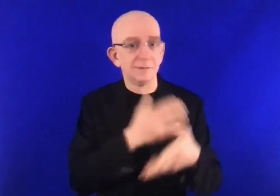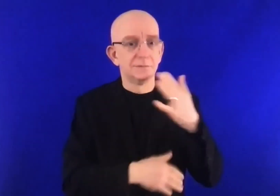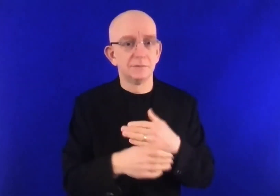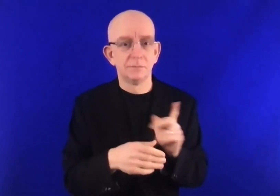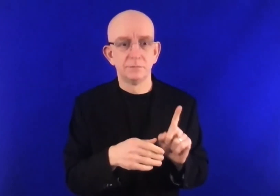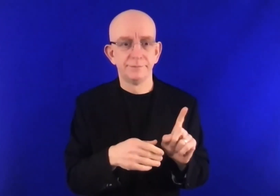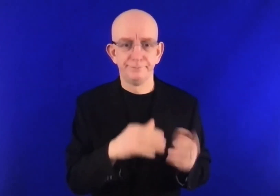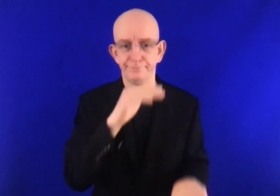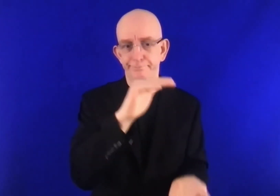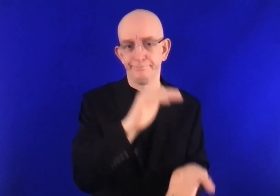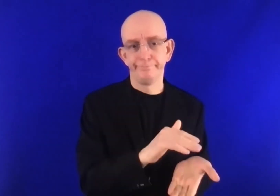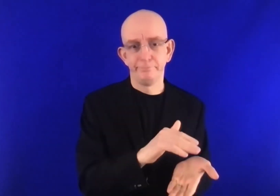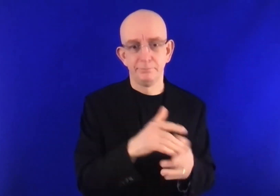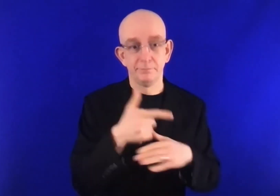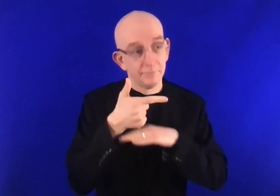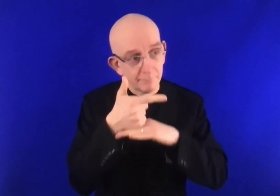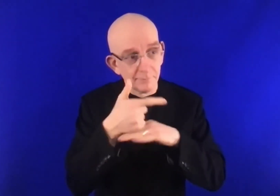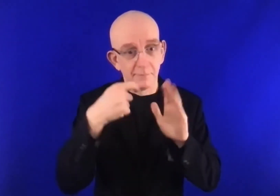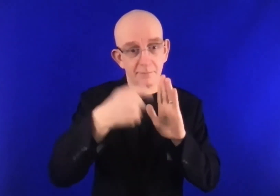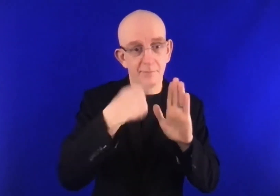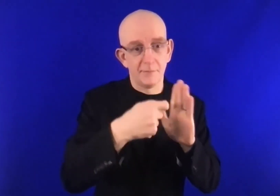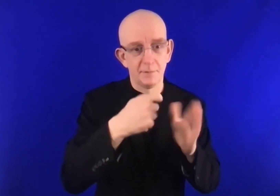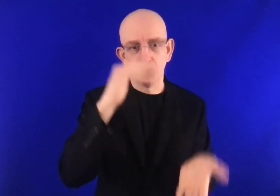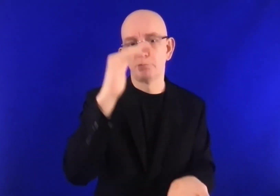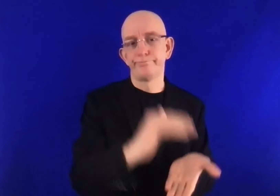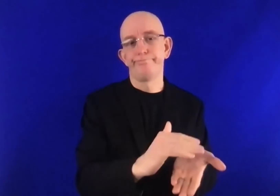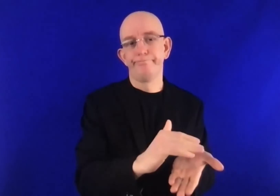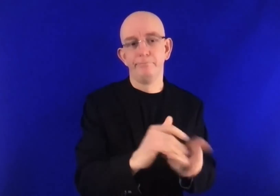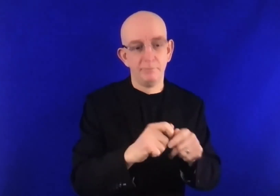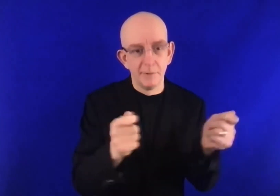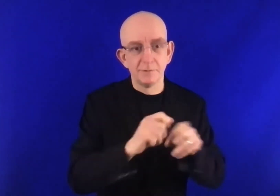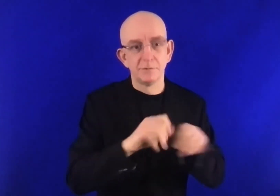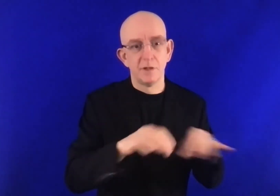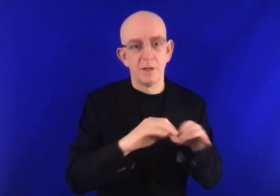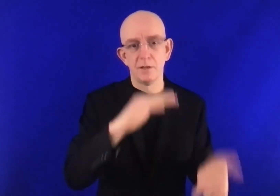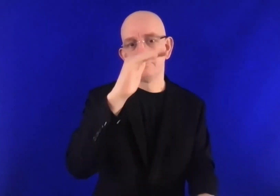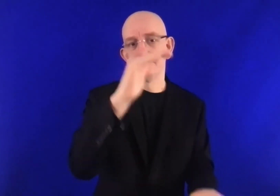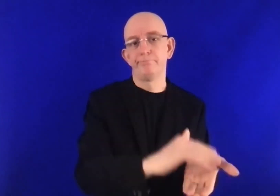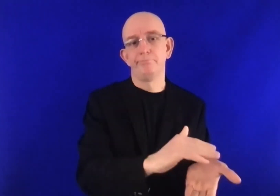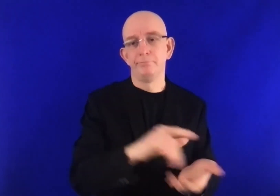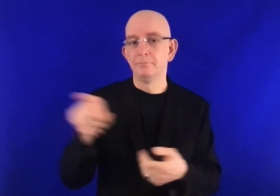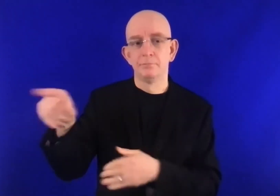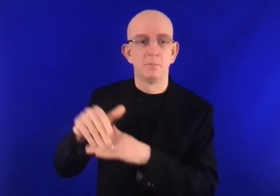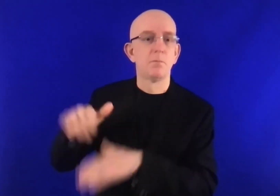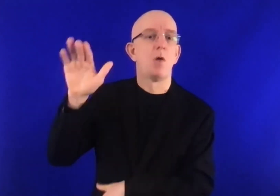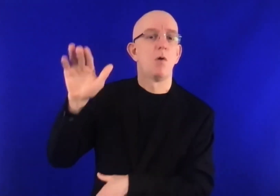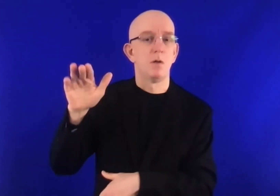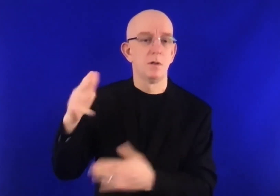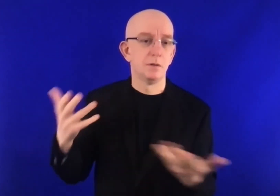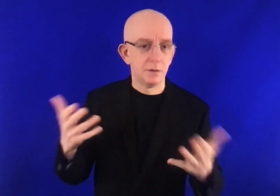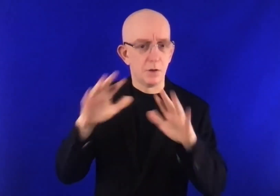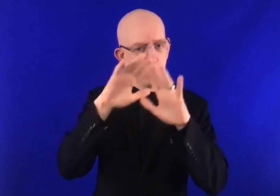As you said, the world can be improved with a lot of